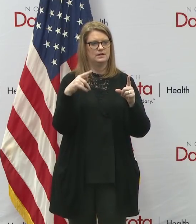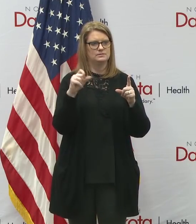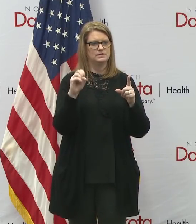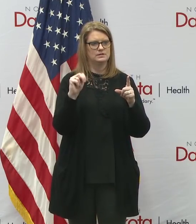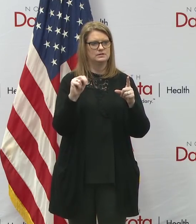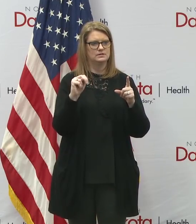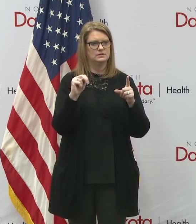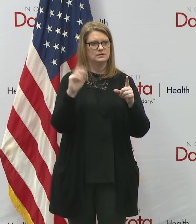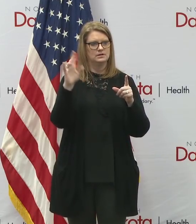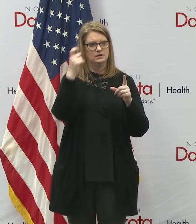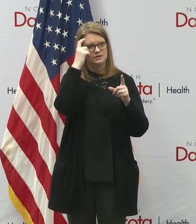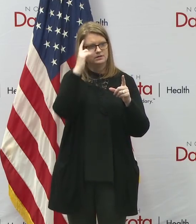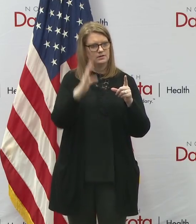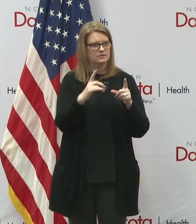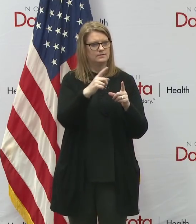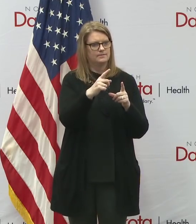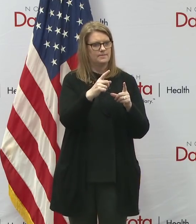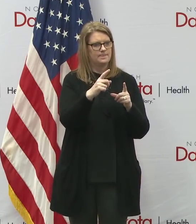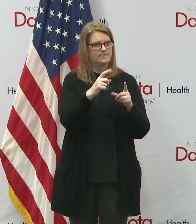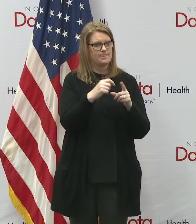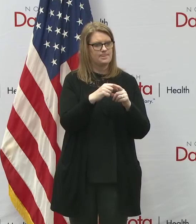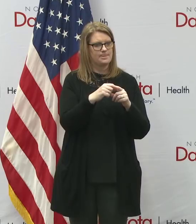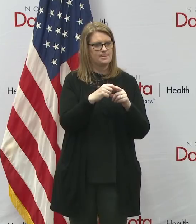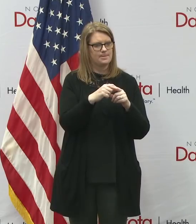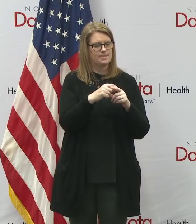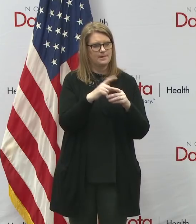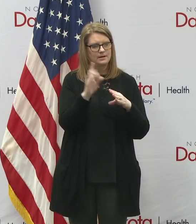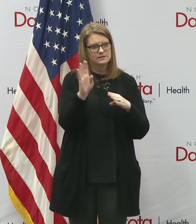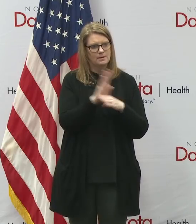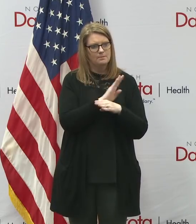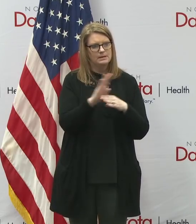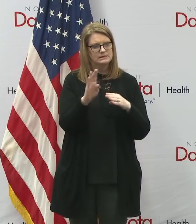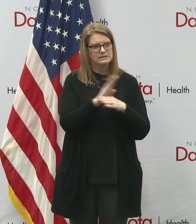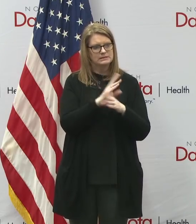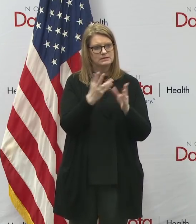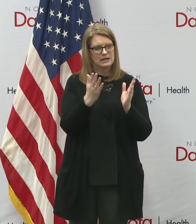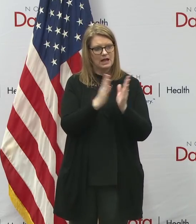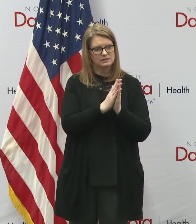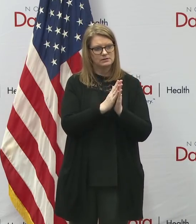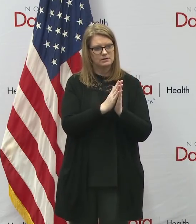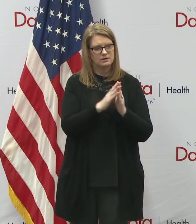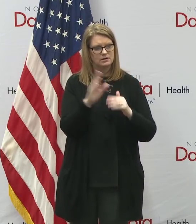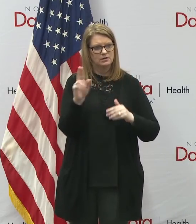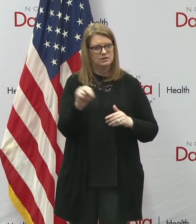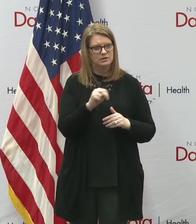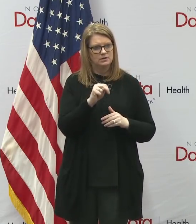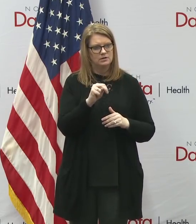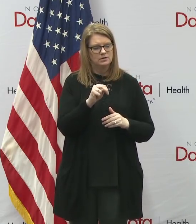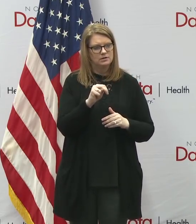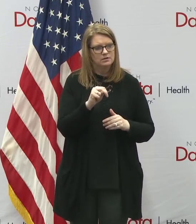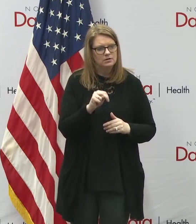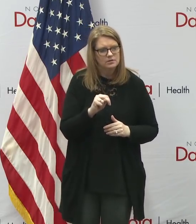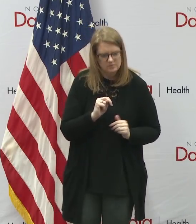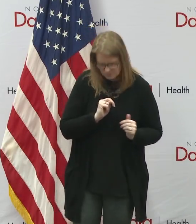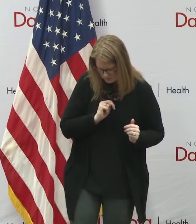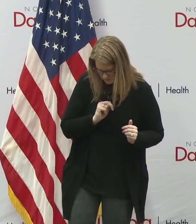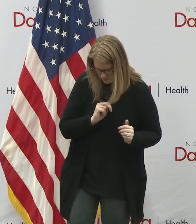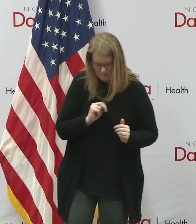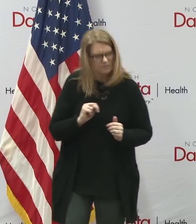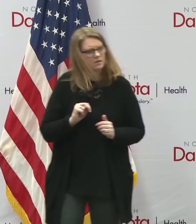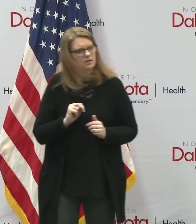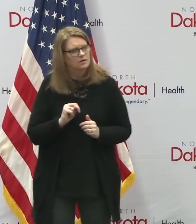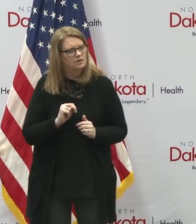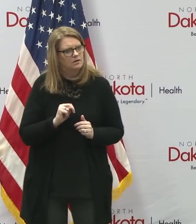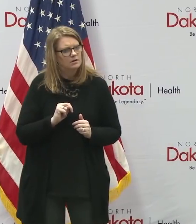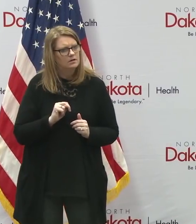Governor, I've heard some businesses ask, is North Dakota going to have a link from one of its websites to the